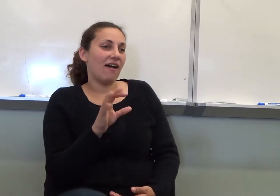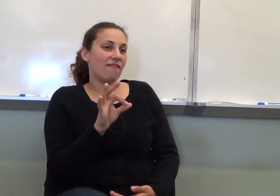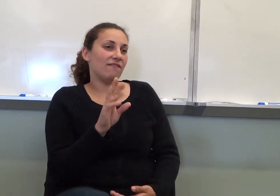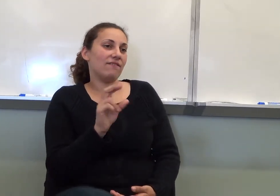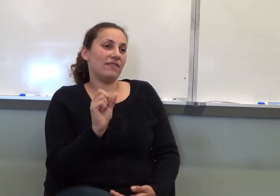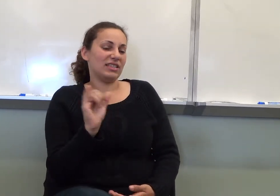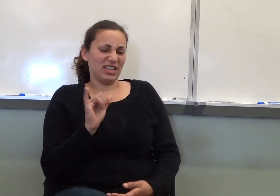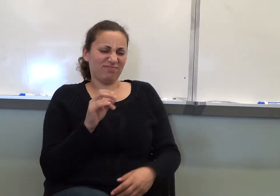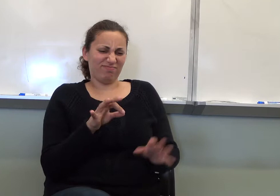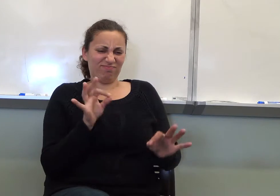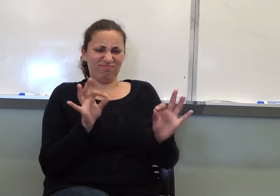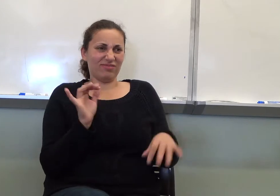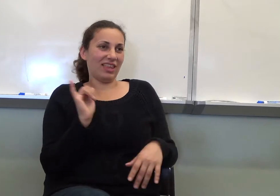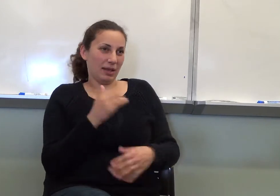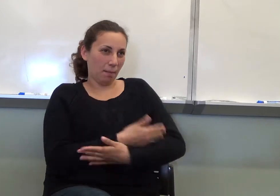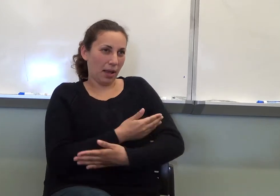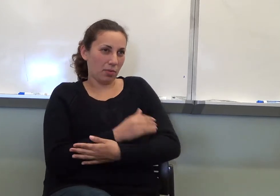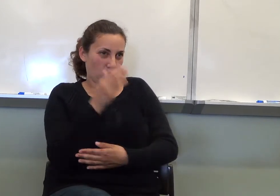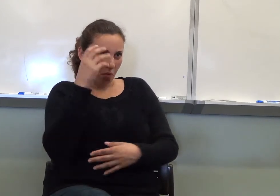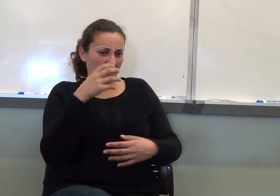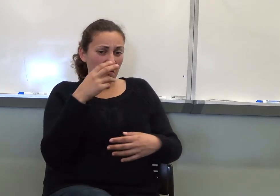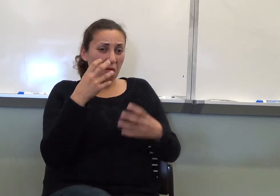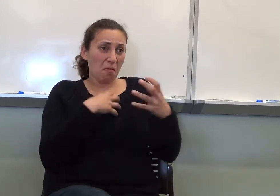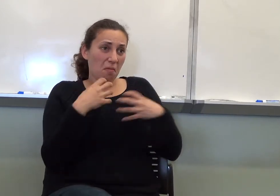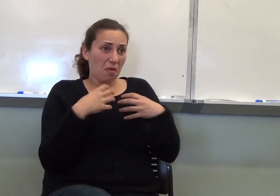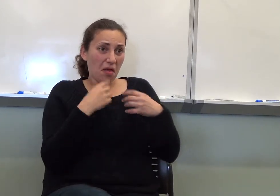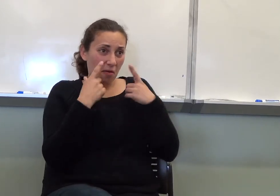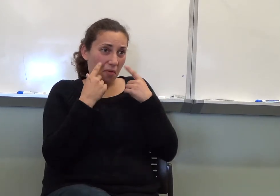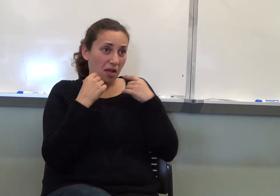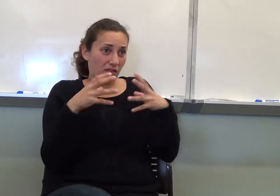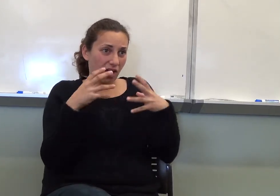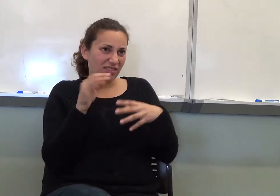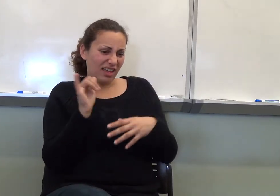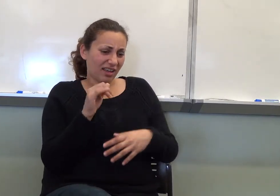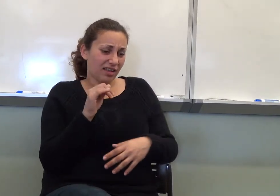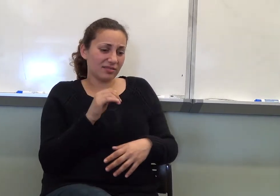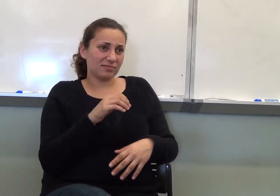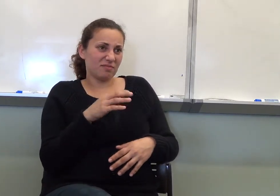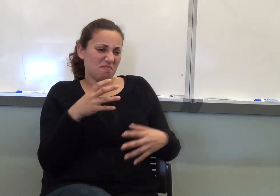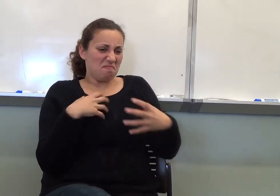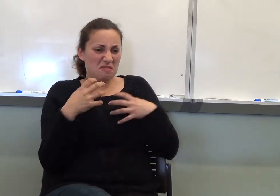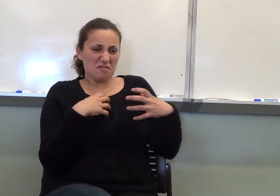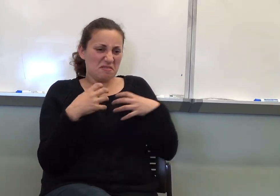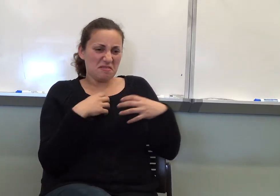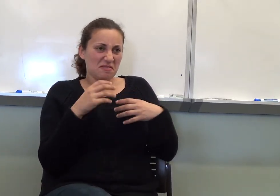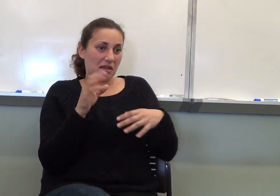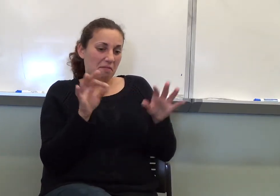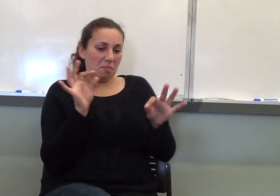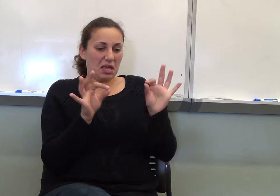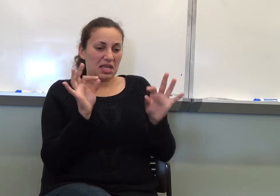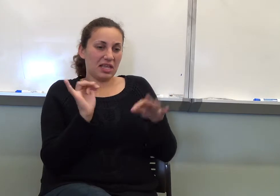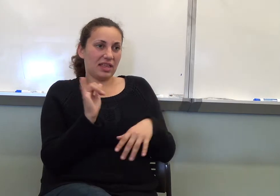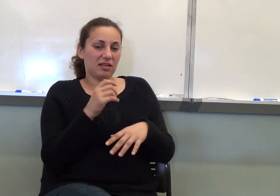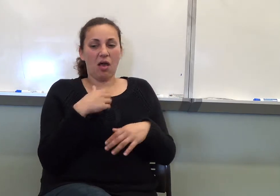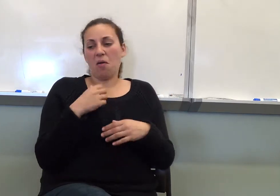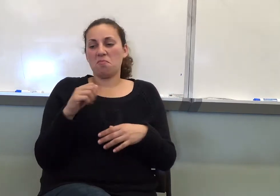So there's nothing to combine it with. Therefore, it stands by itself. There's no like terms. But there are these two terms right